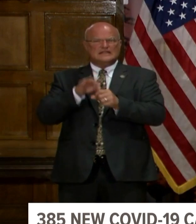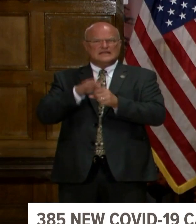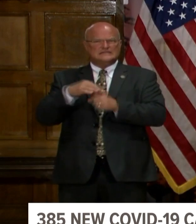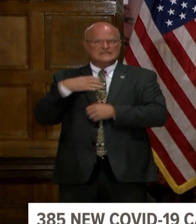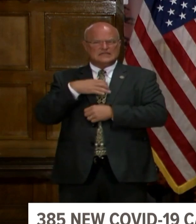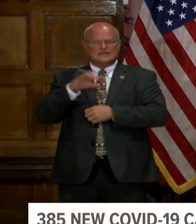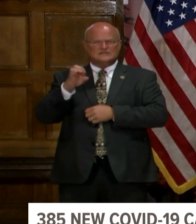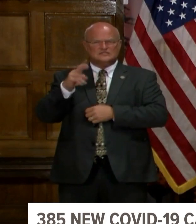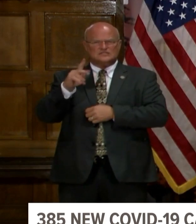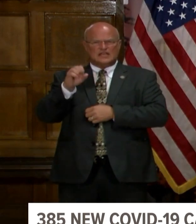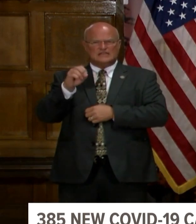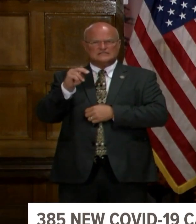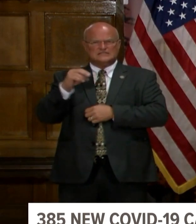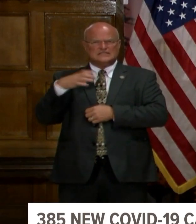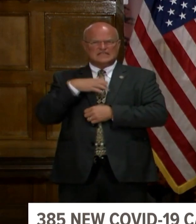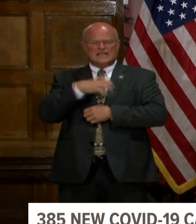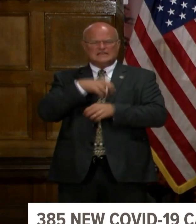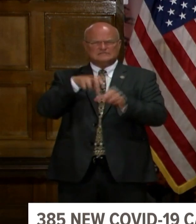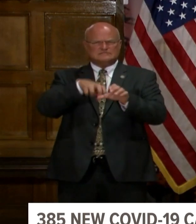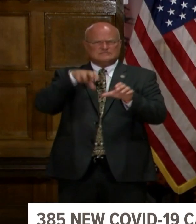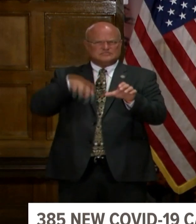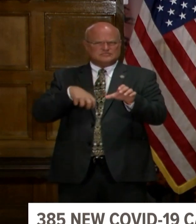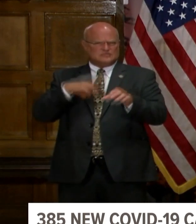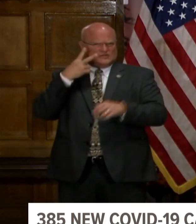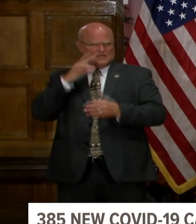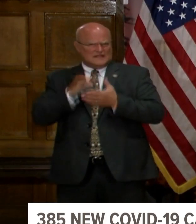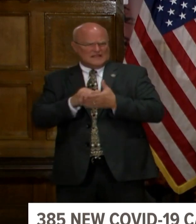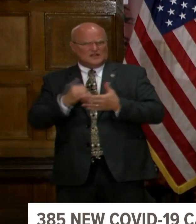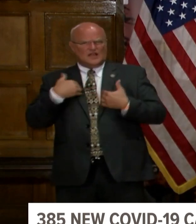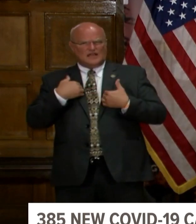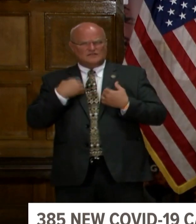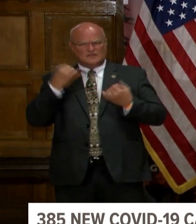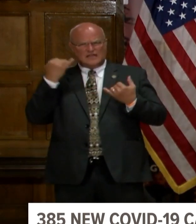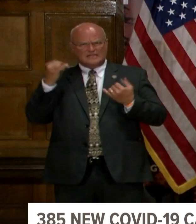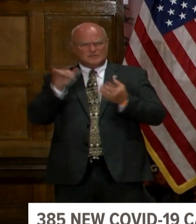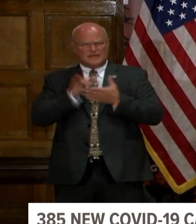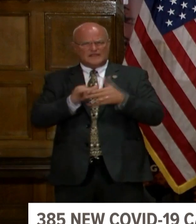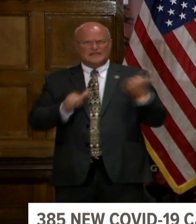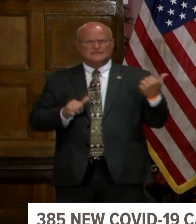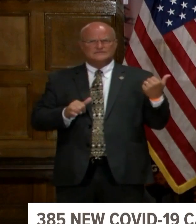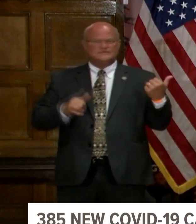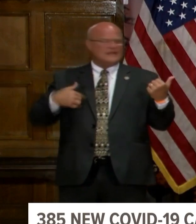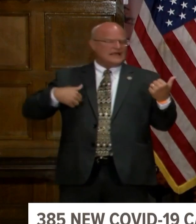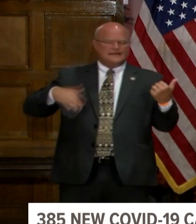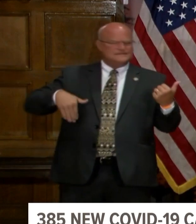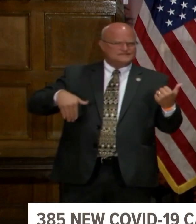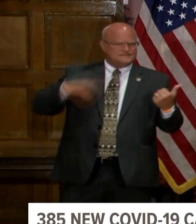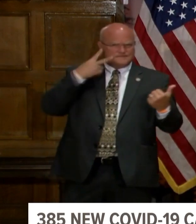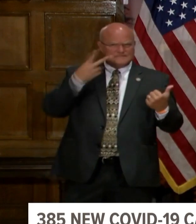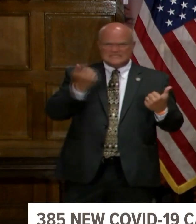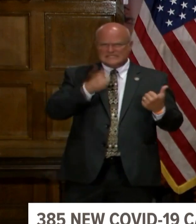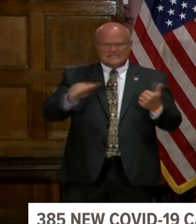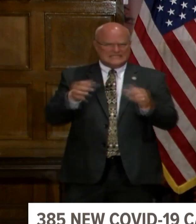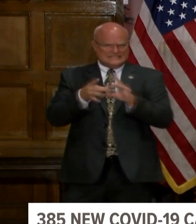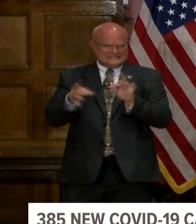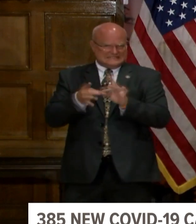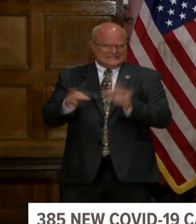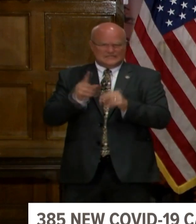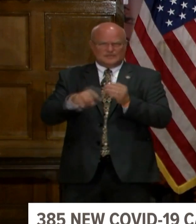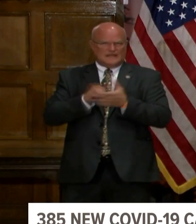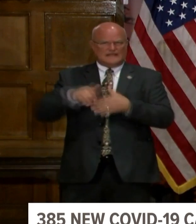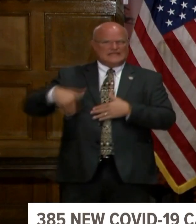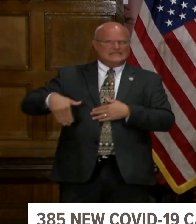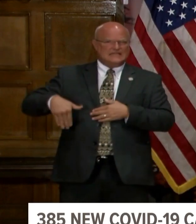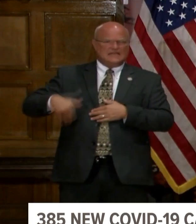Commissioner to resign. Have you seen this and do you have a reaction to it? I have not seen any details on